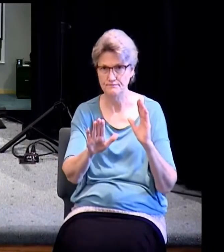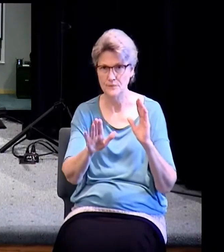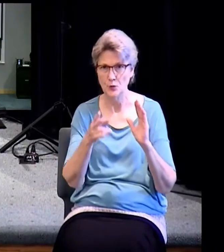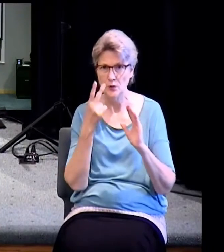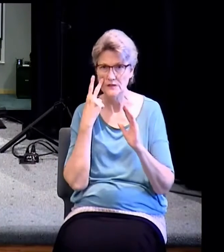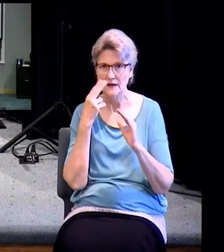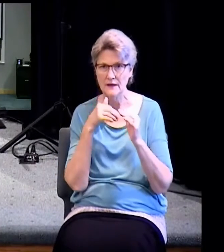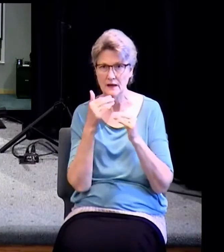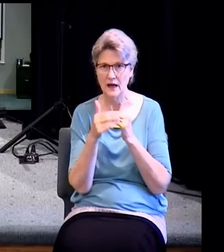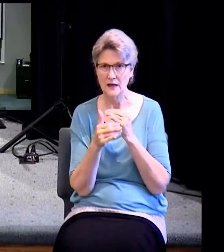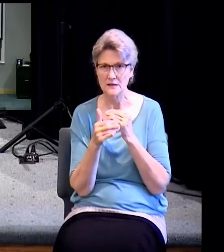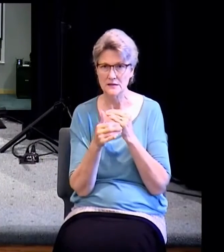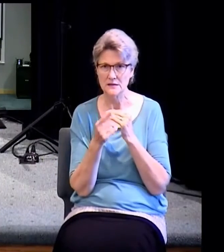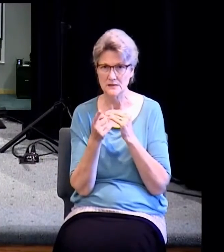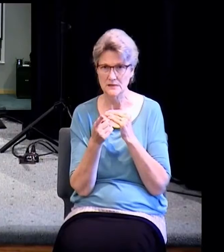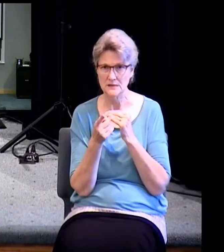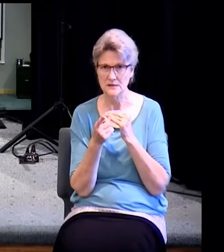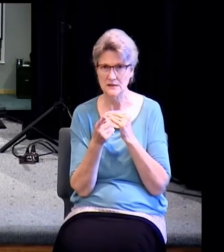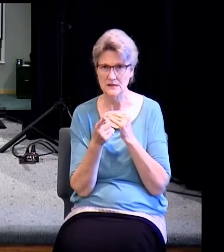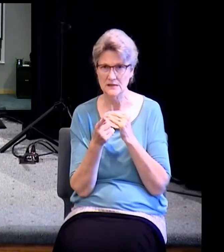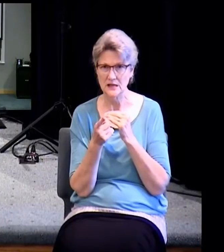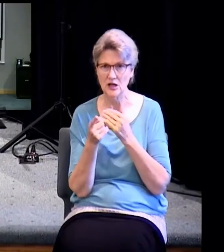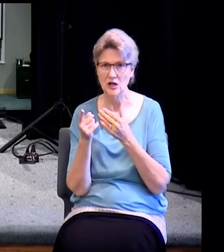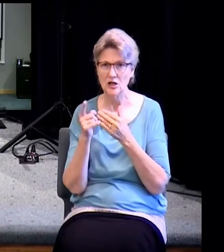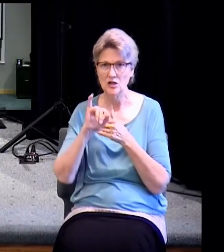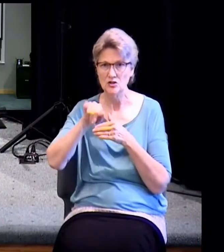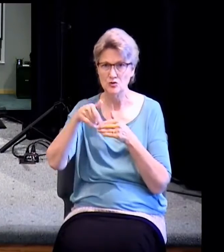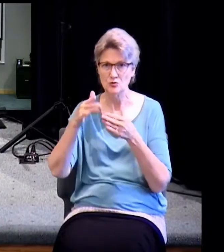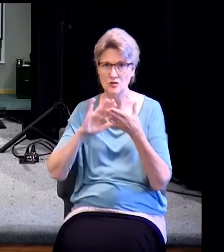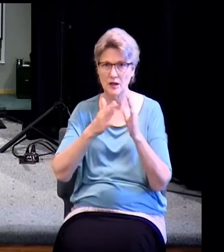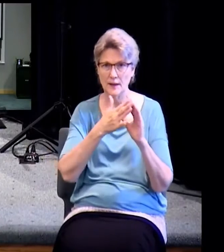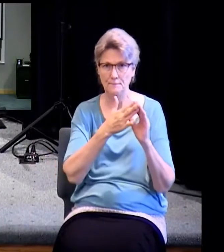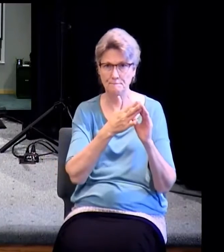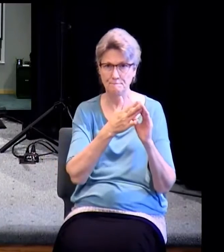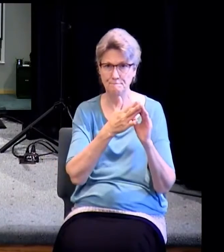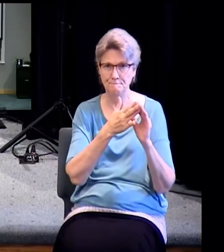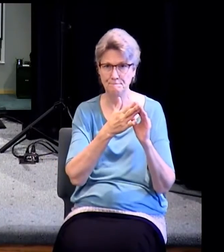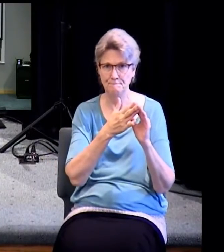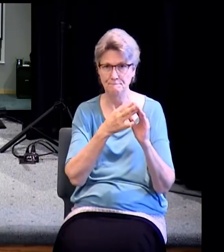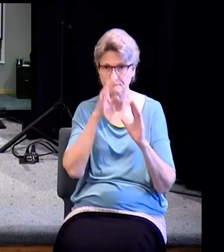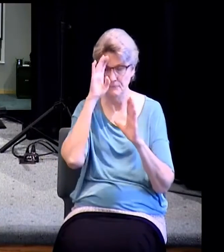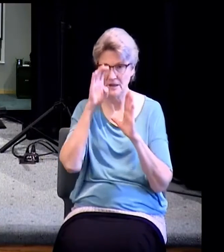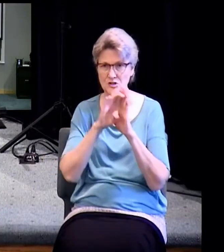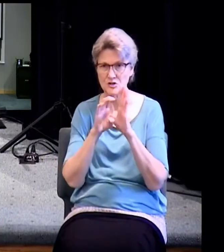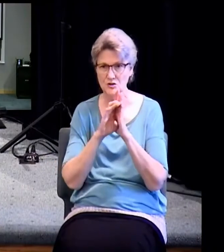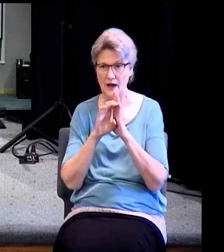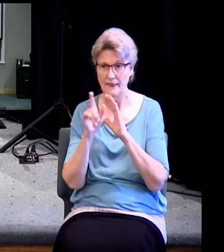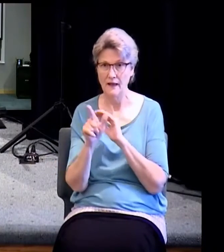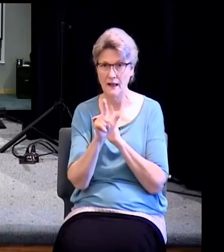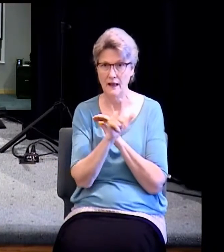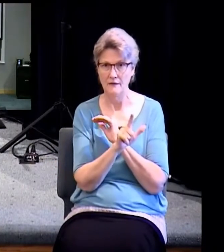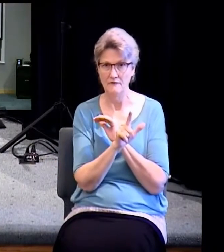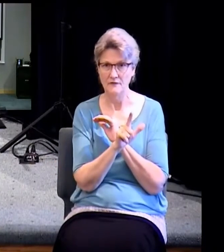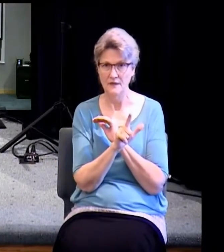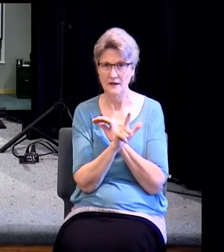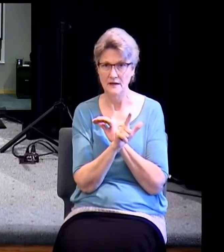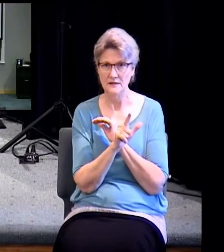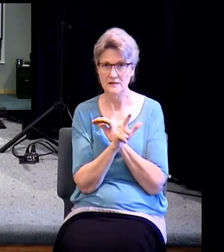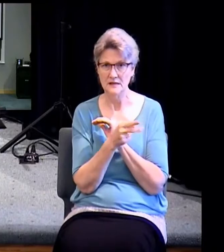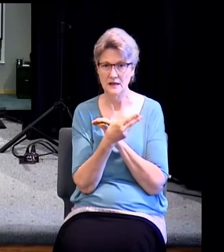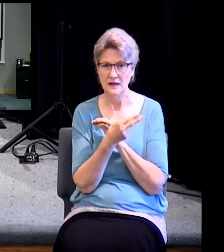We see the next. This is Jerusalem topographically. On the left is the Hinnom